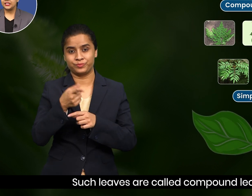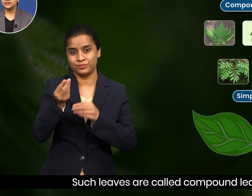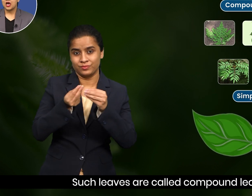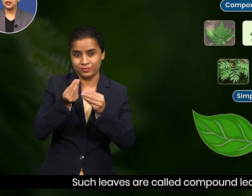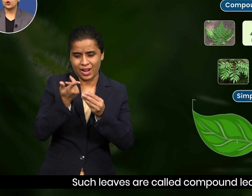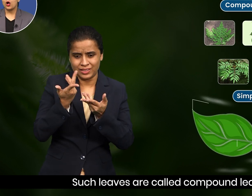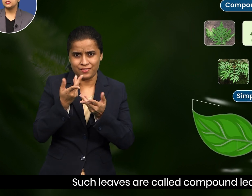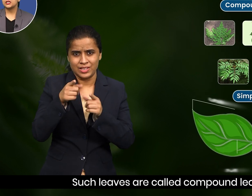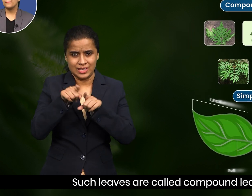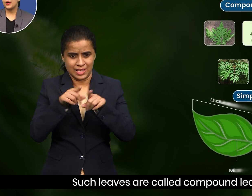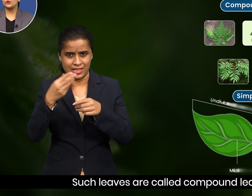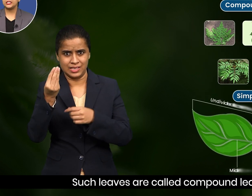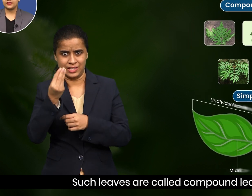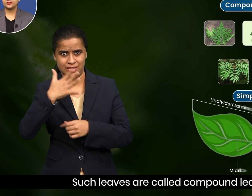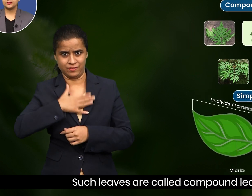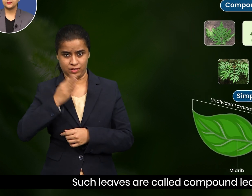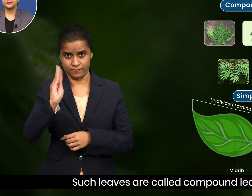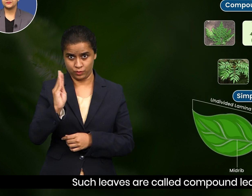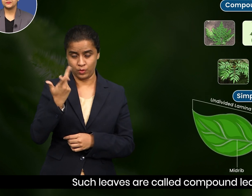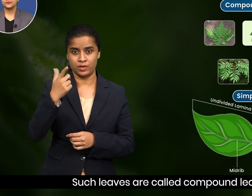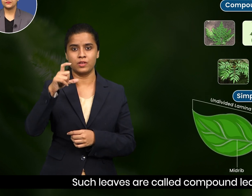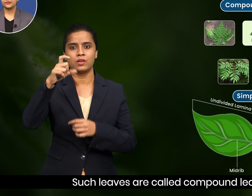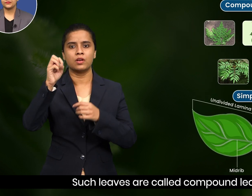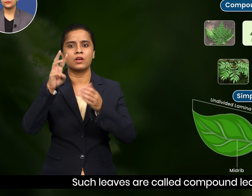Such leaves are called compound leaves.